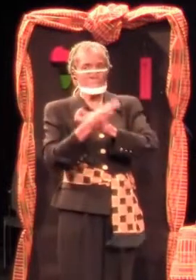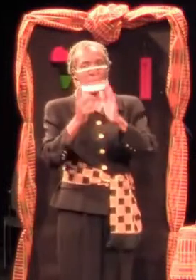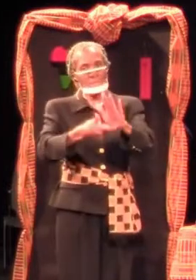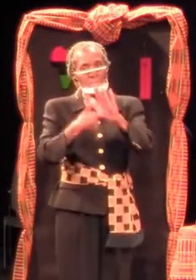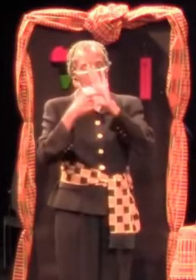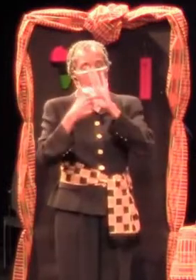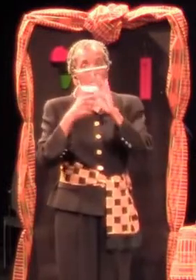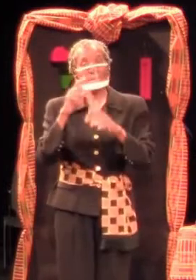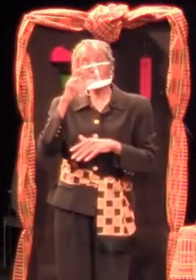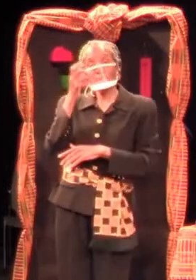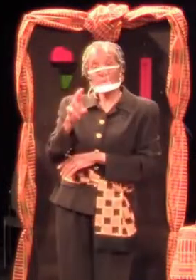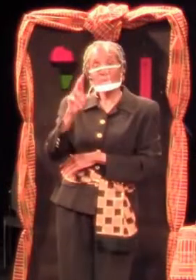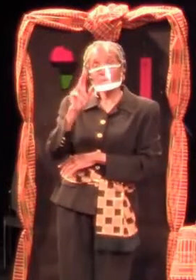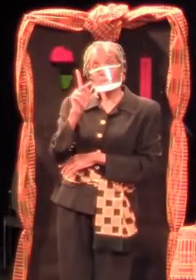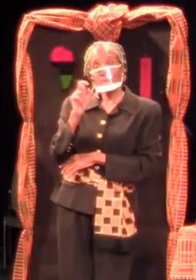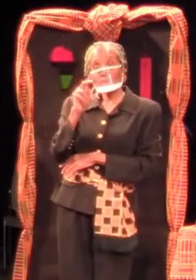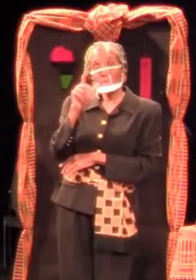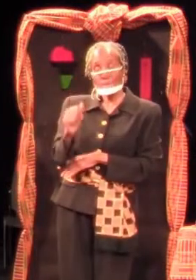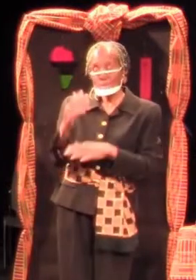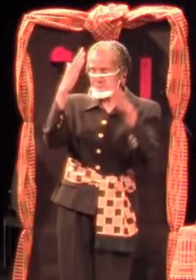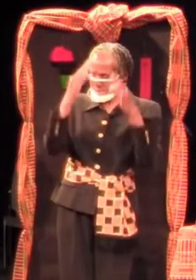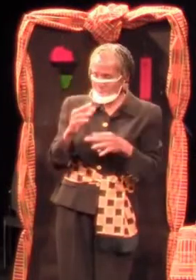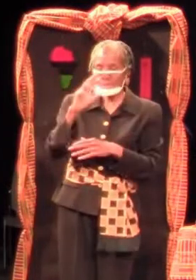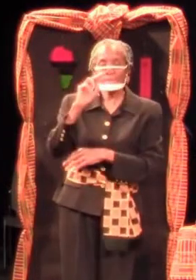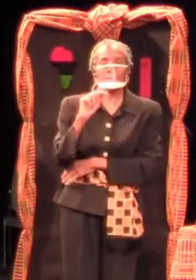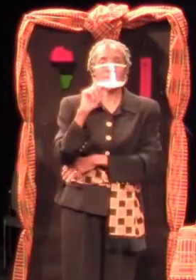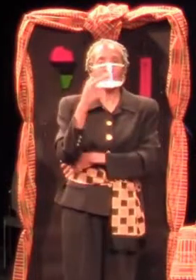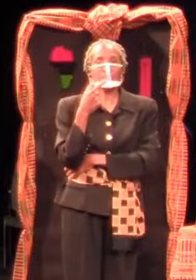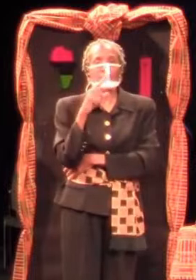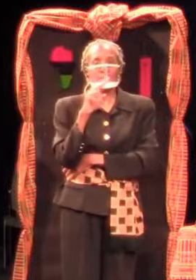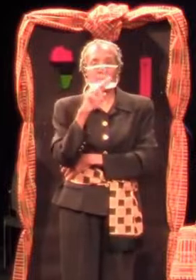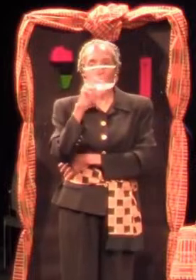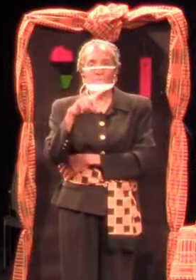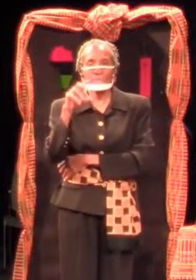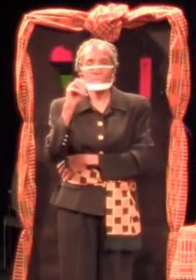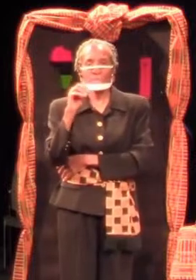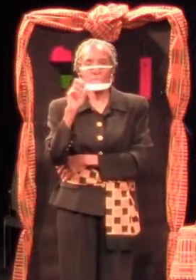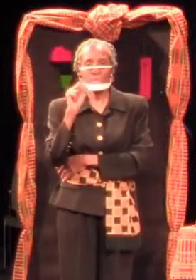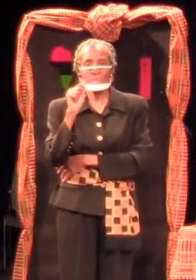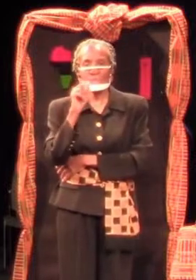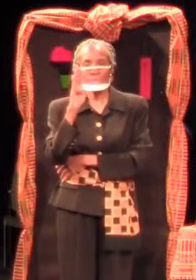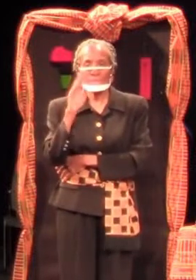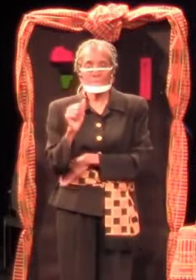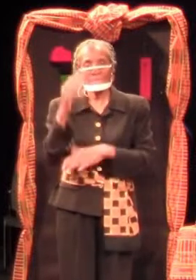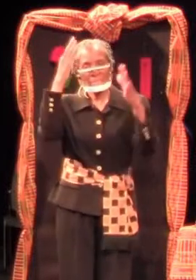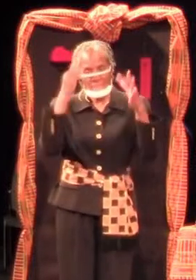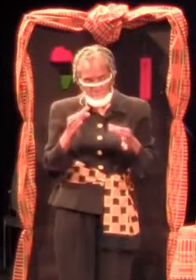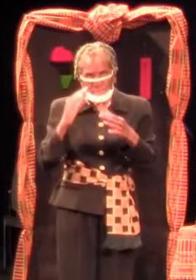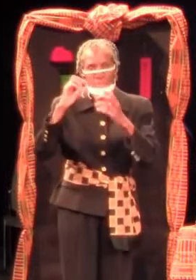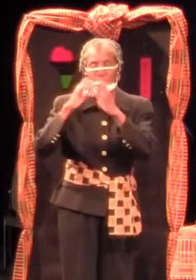Karenga introduced the Nguzo Saba as the key component to our cultural revolution.